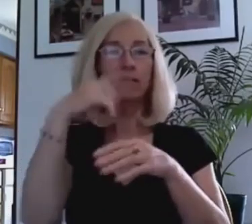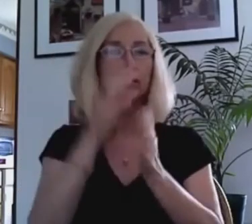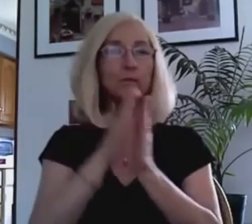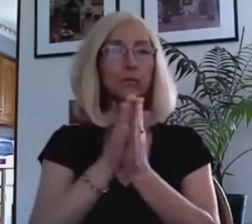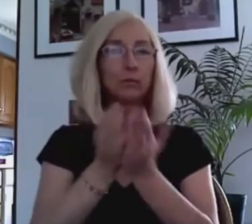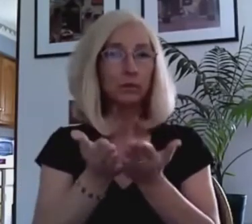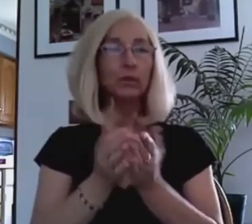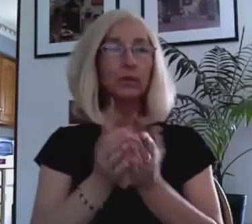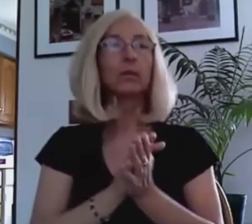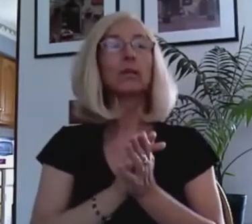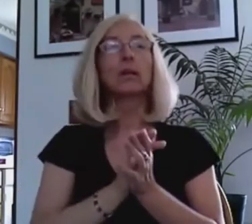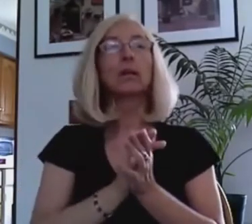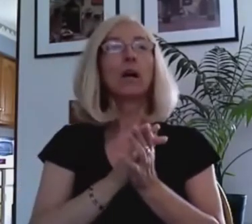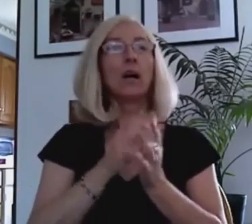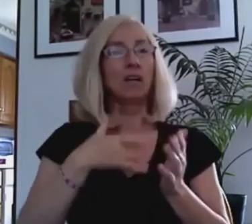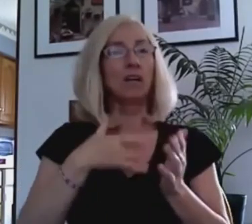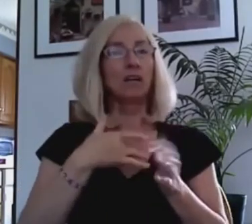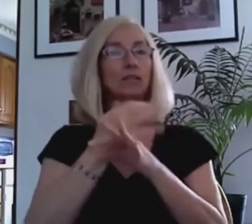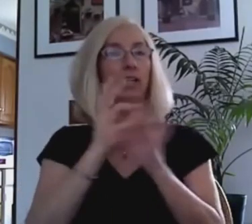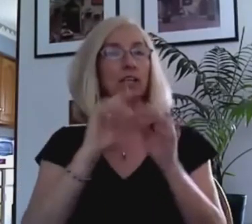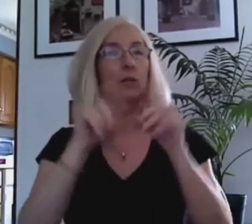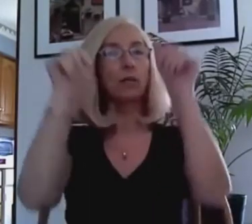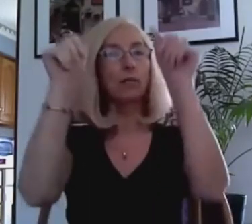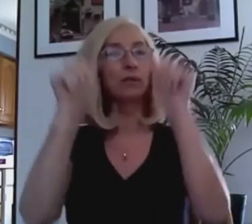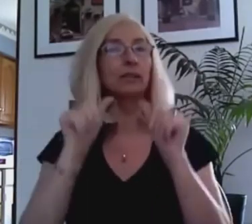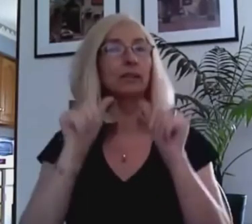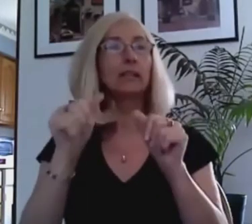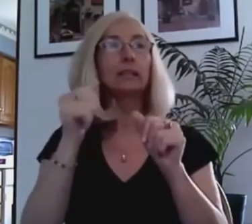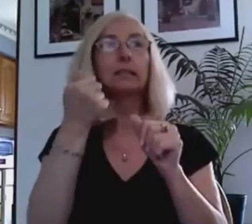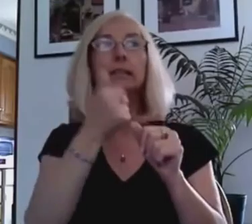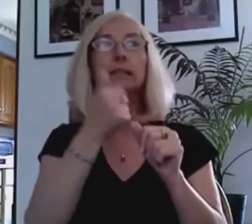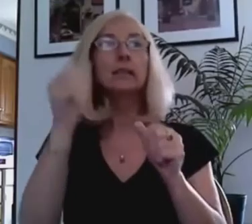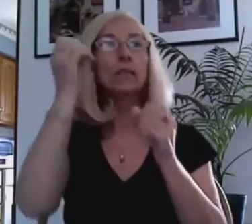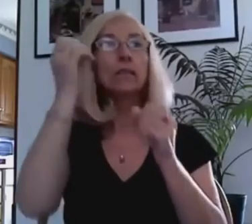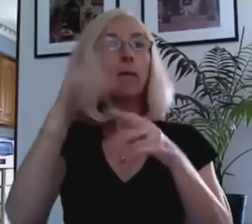and a couple of food products.